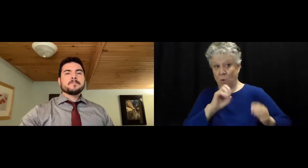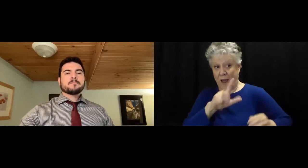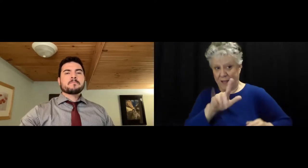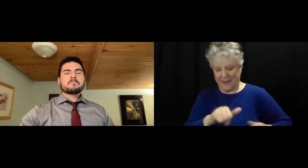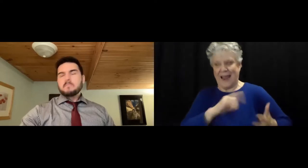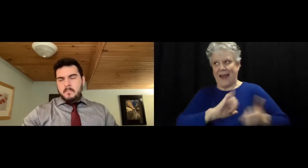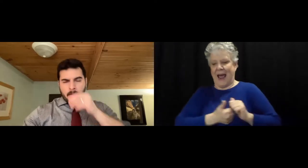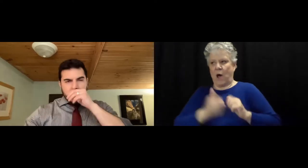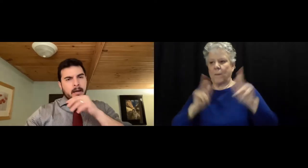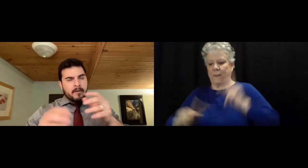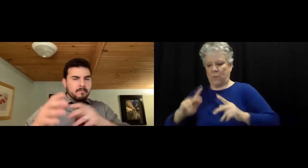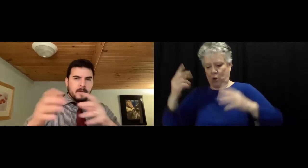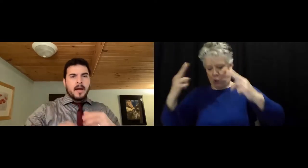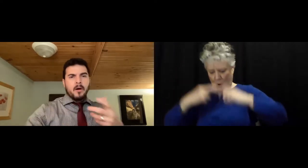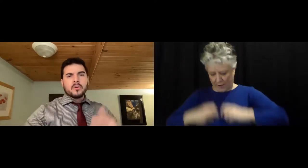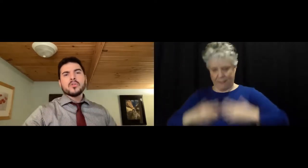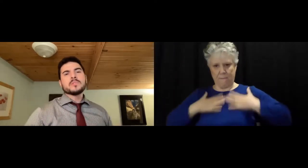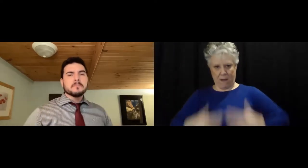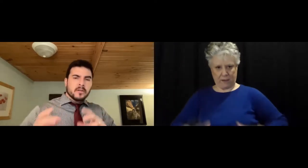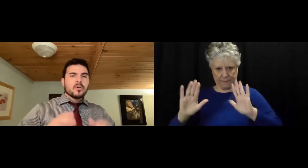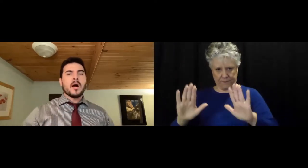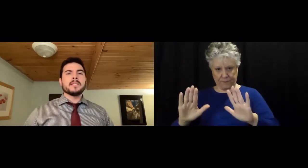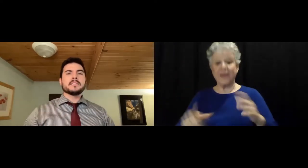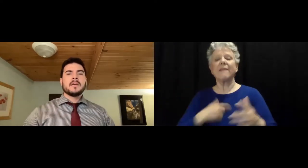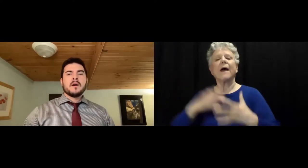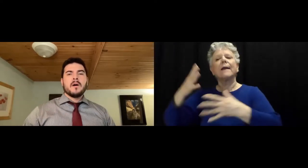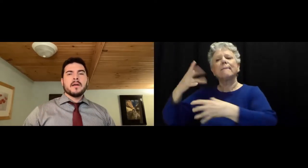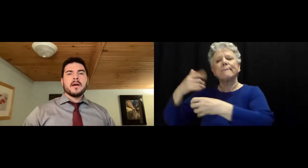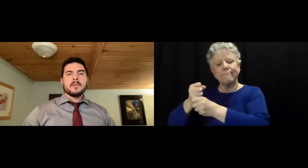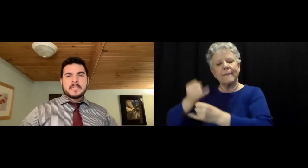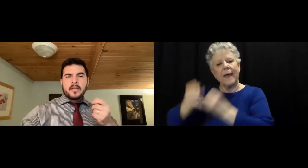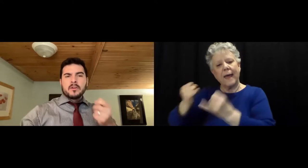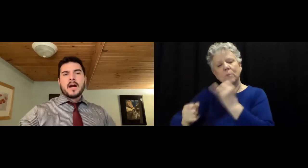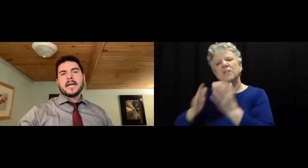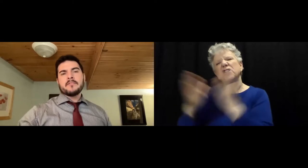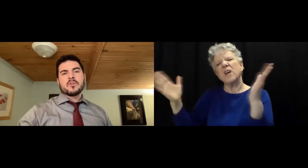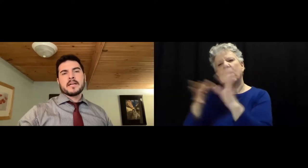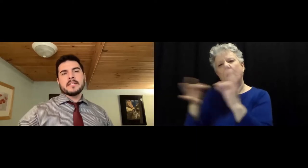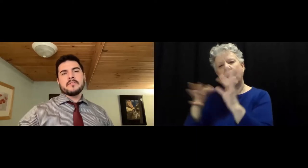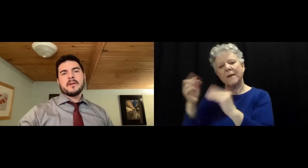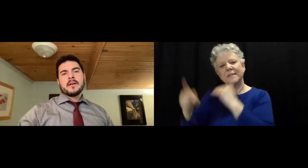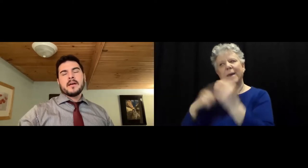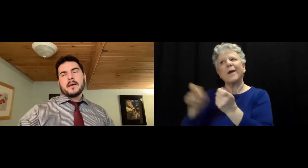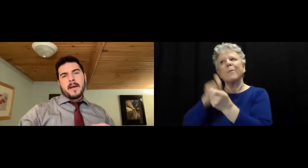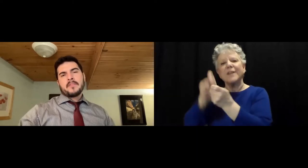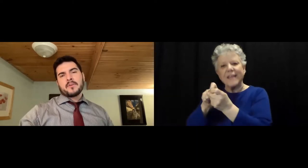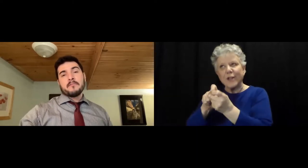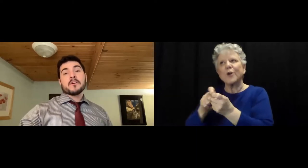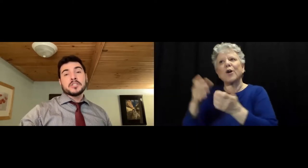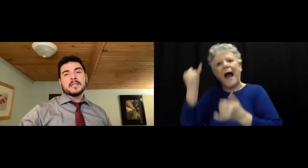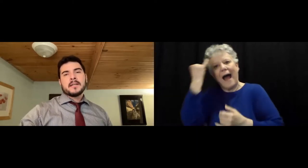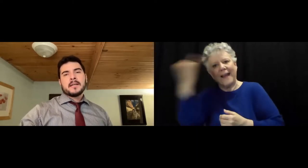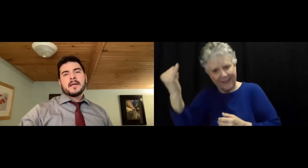body. And then I'll conclude with some general comments on a particular kind of corrective, a path